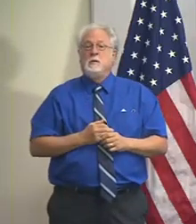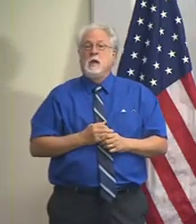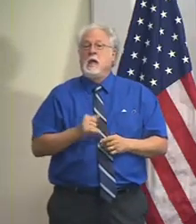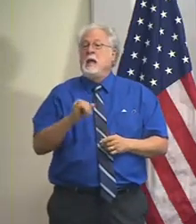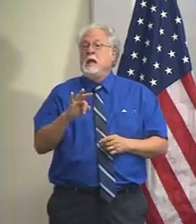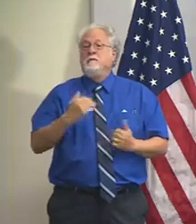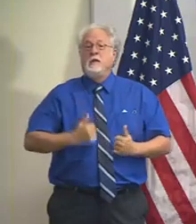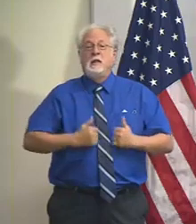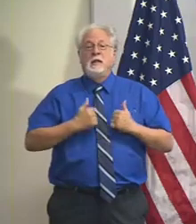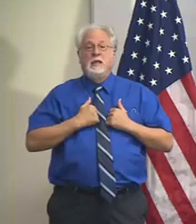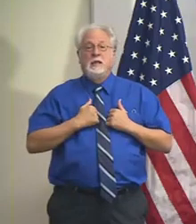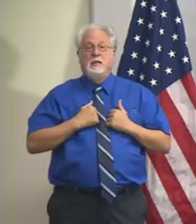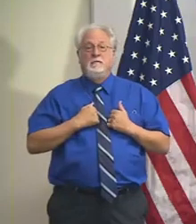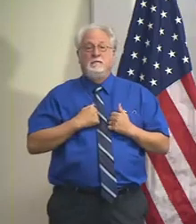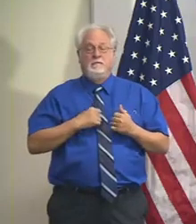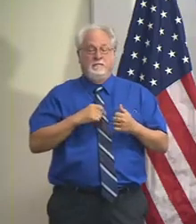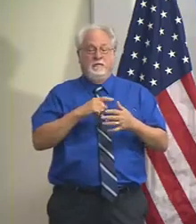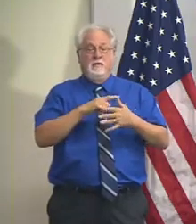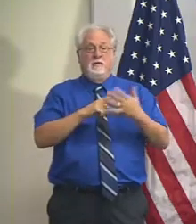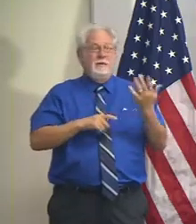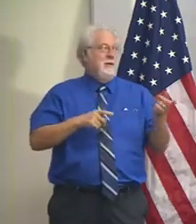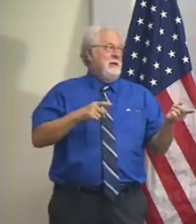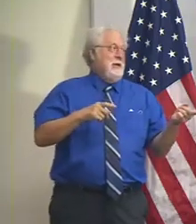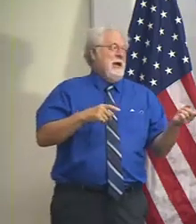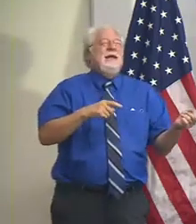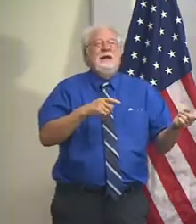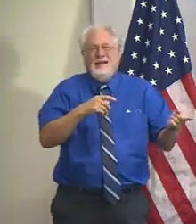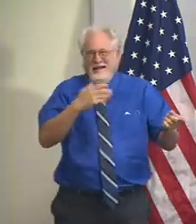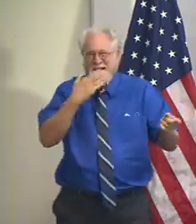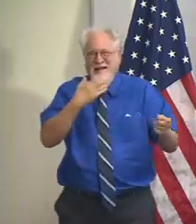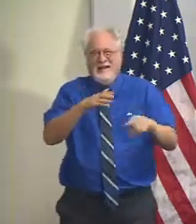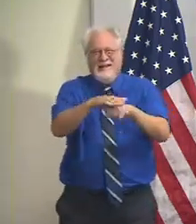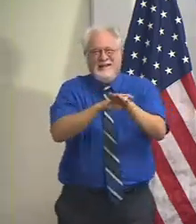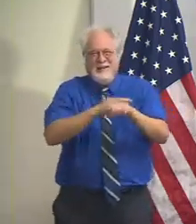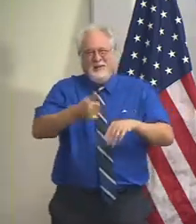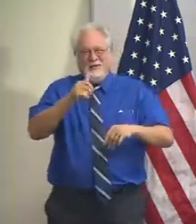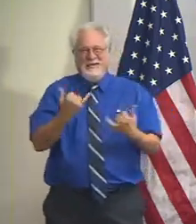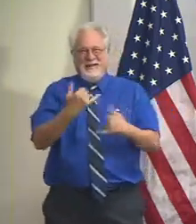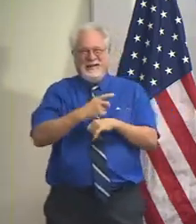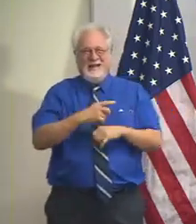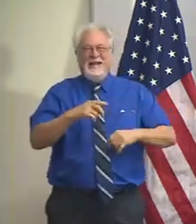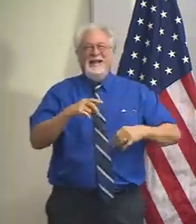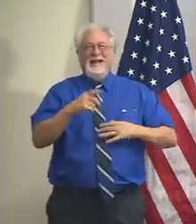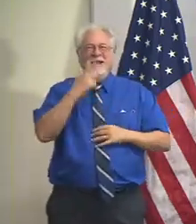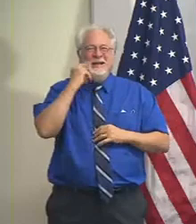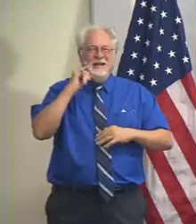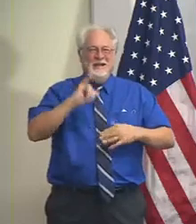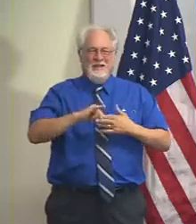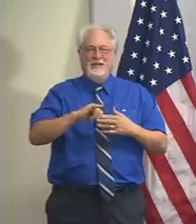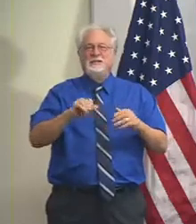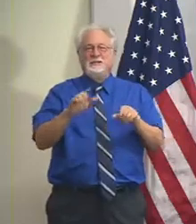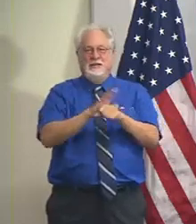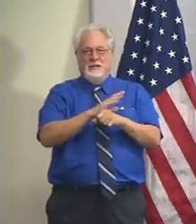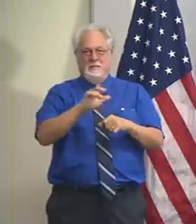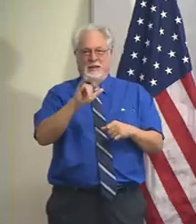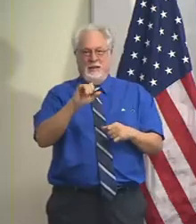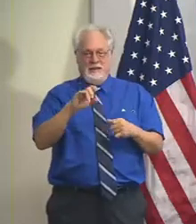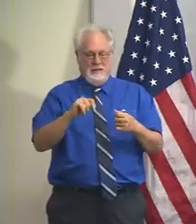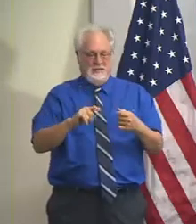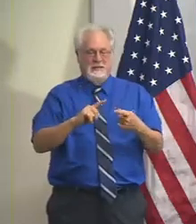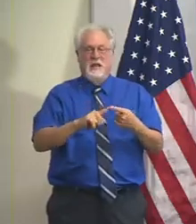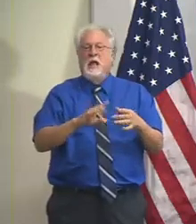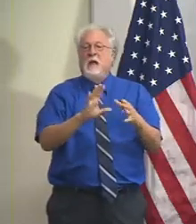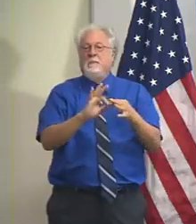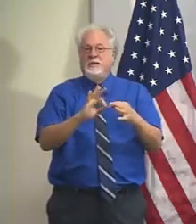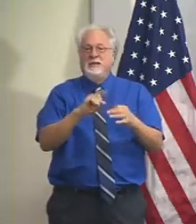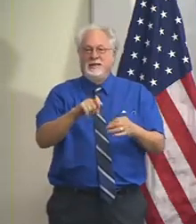If you live in one of the following parishes, and I'll try to go a little slower today, because this is the complete list, but the message